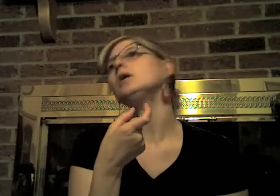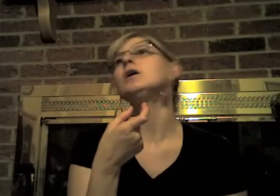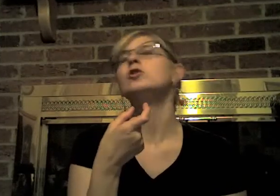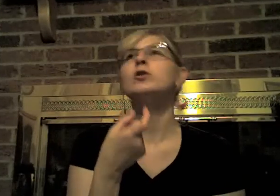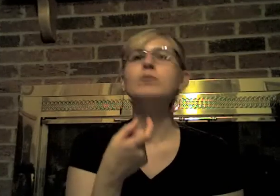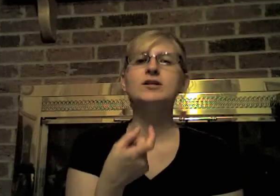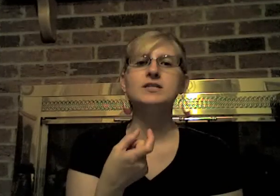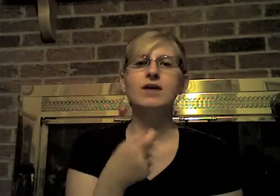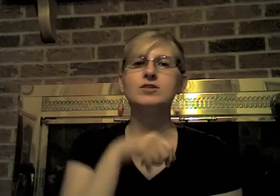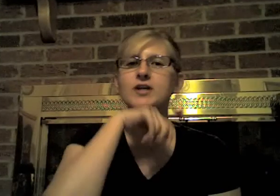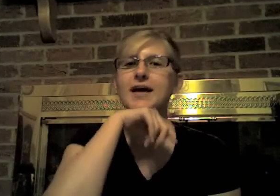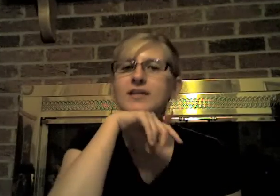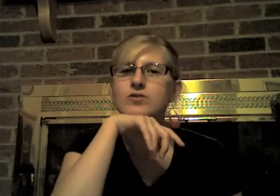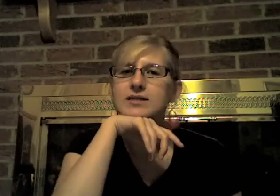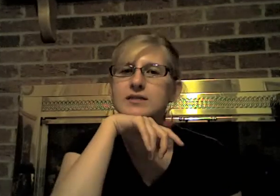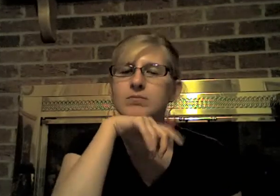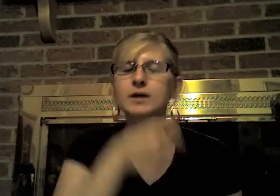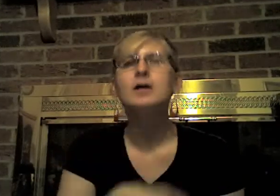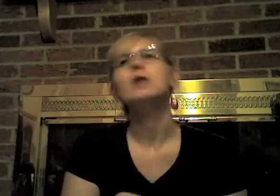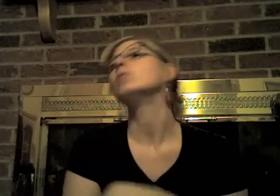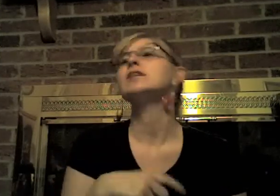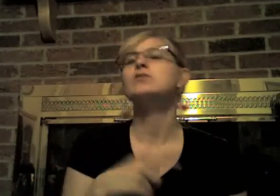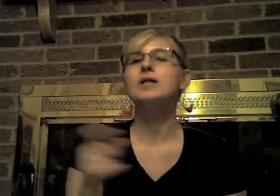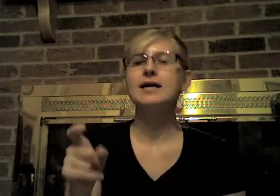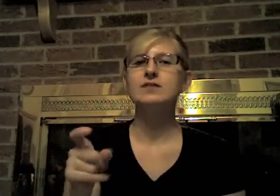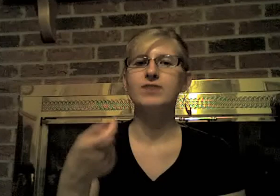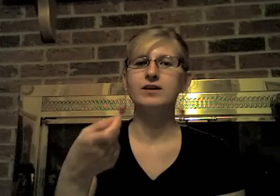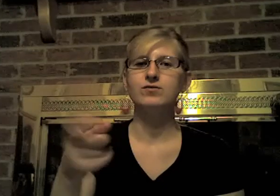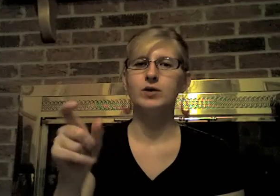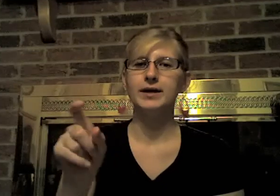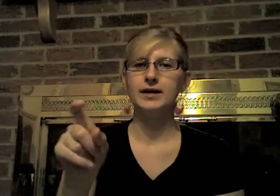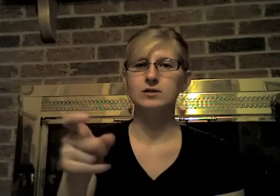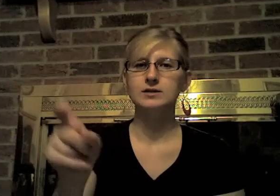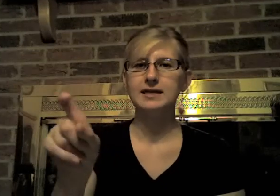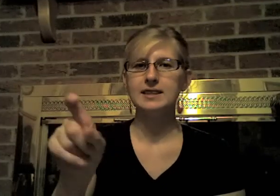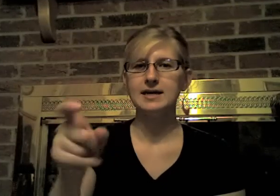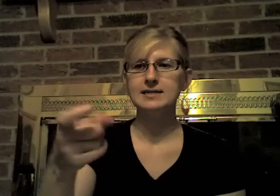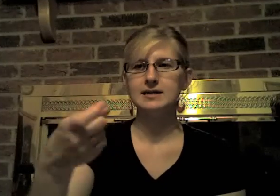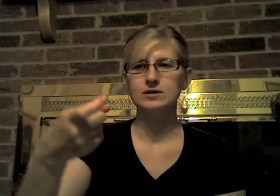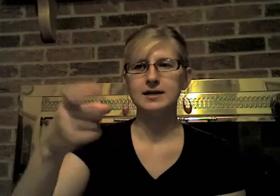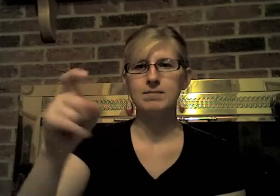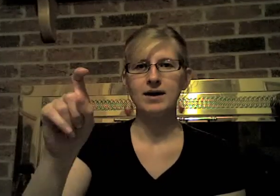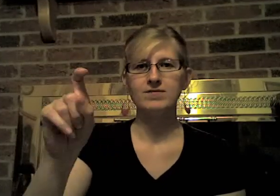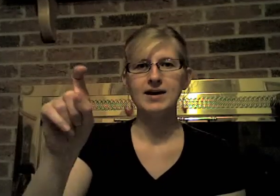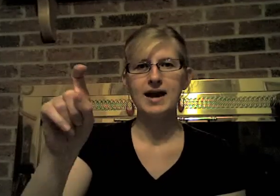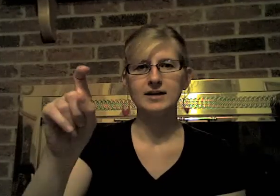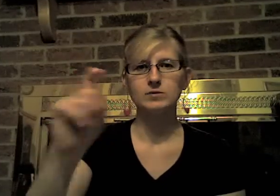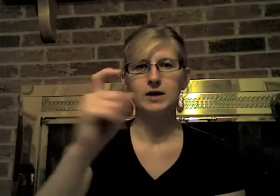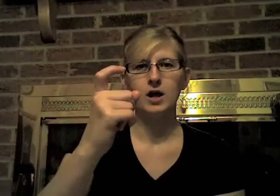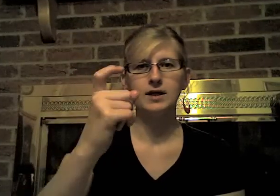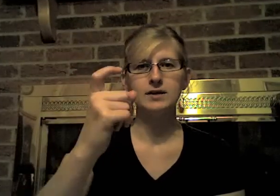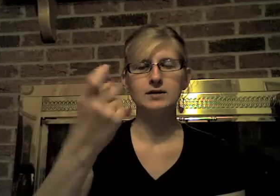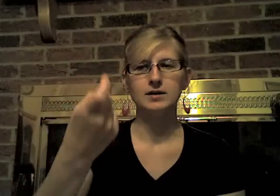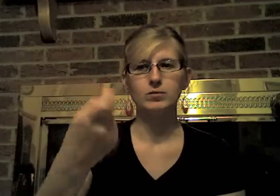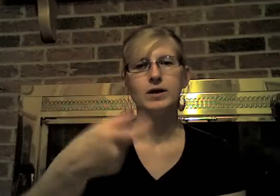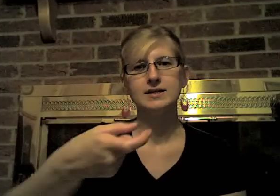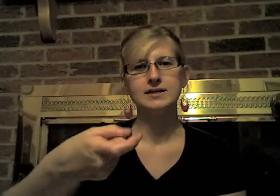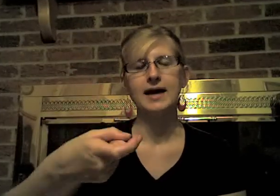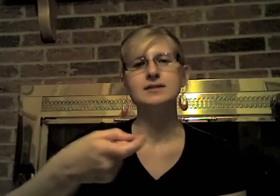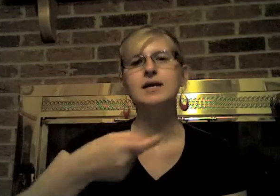you know, when you're watching television, you kind of do this number. Well, they do a classifier for it, and it looks like this. It looks like a modified X, we call it. Well, it is the X,